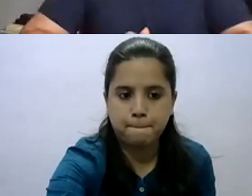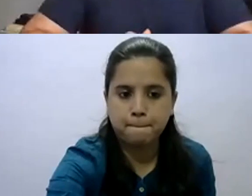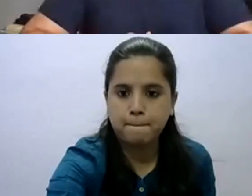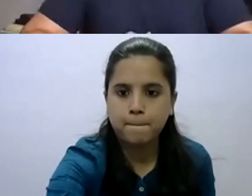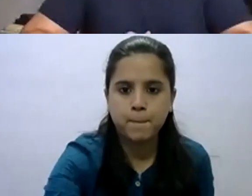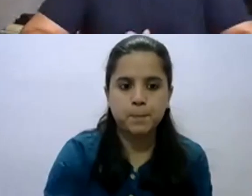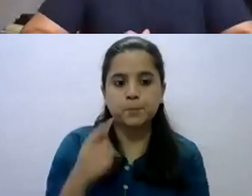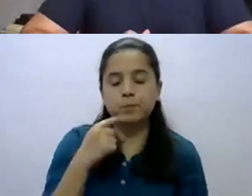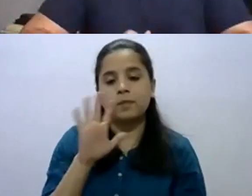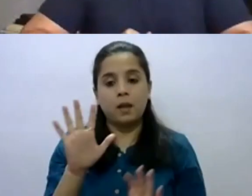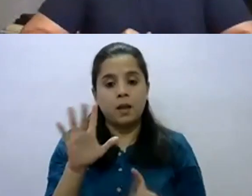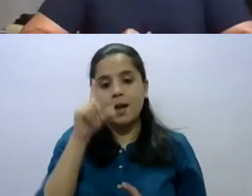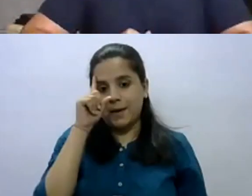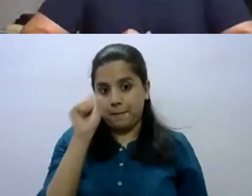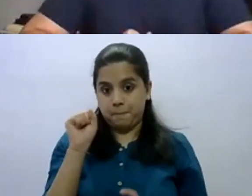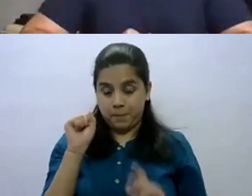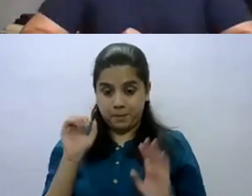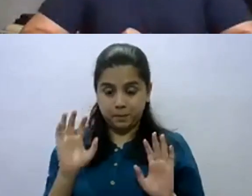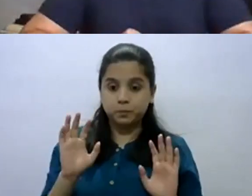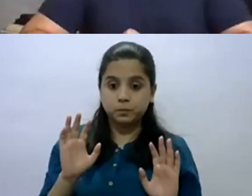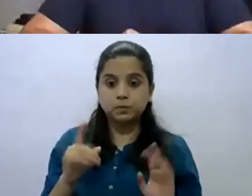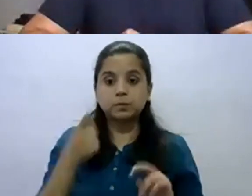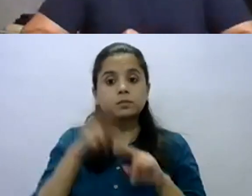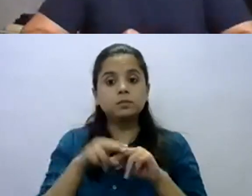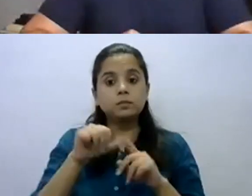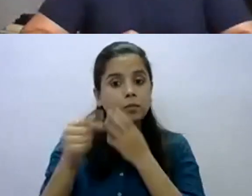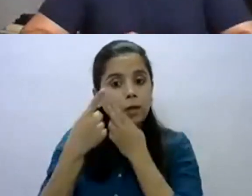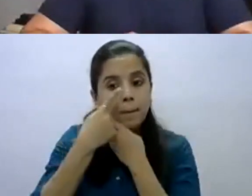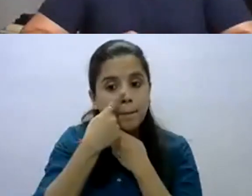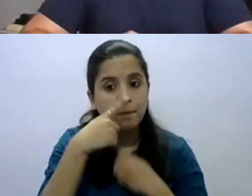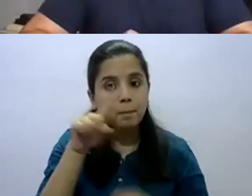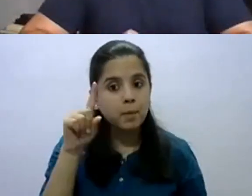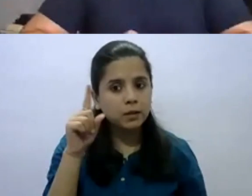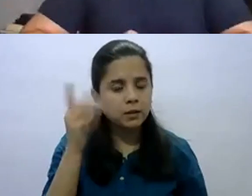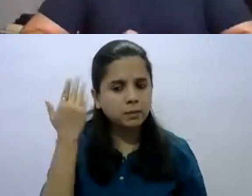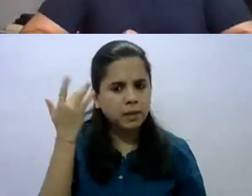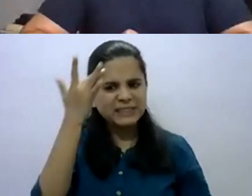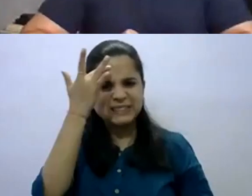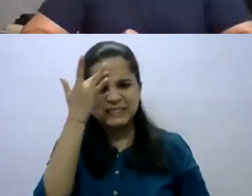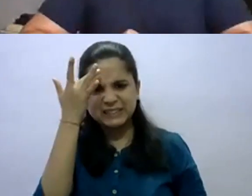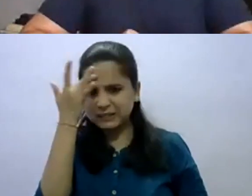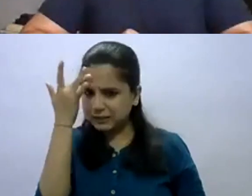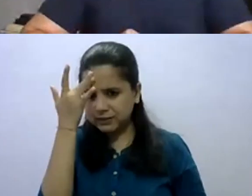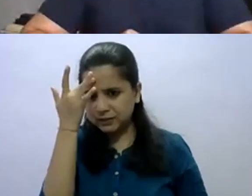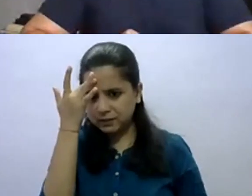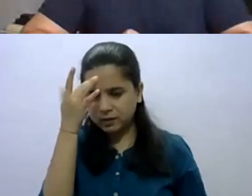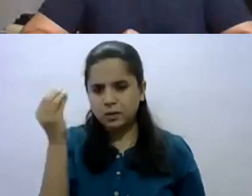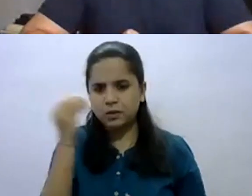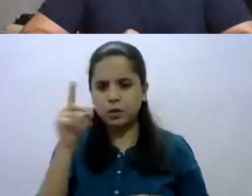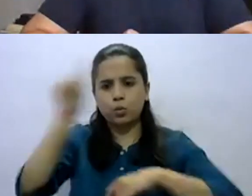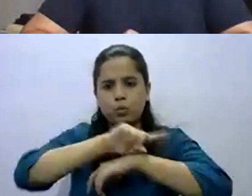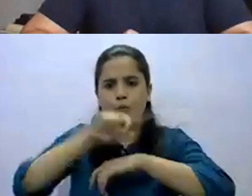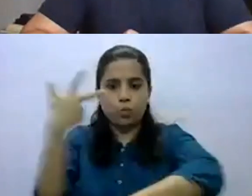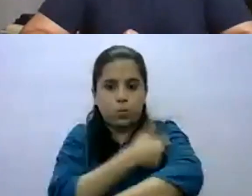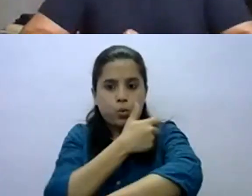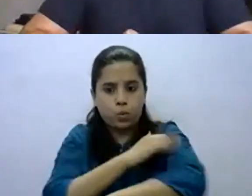So now remember, if your mother was getting sick maybe in few days after vaccination,